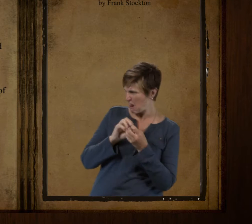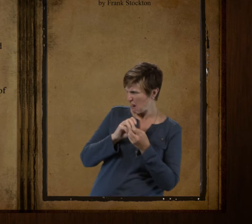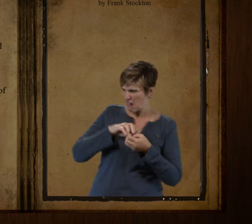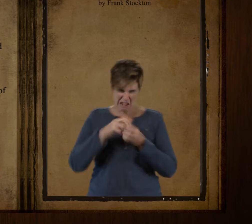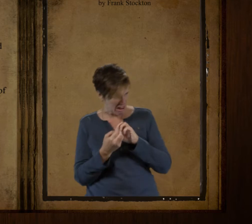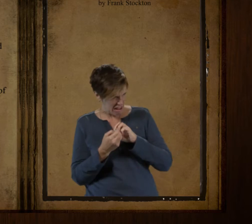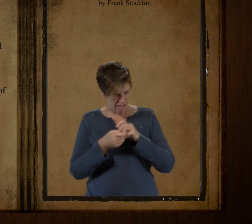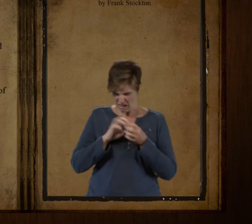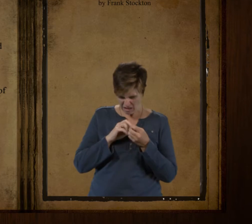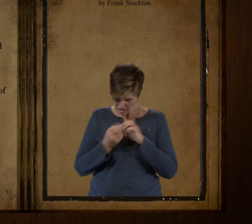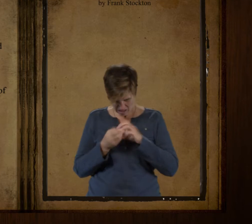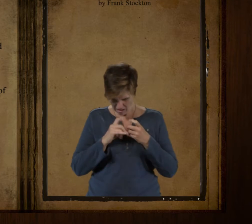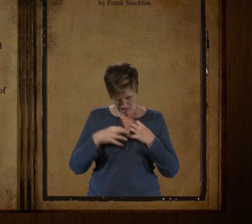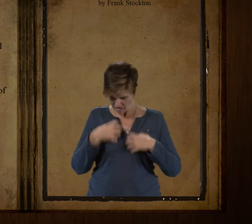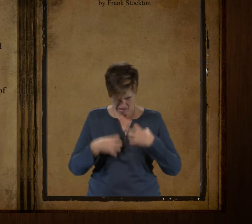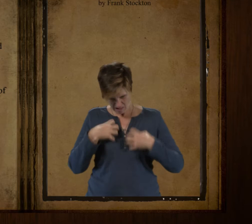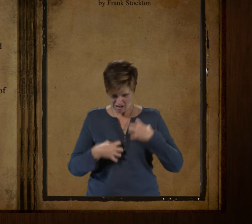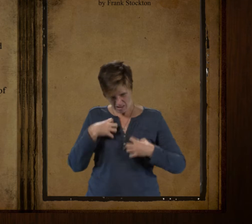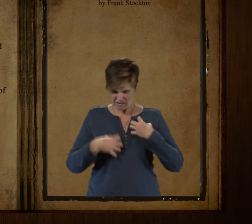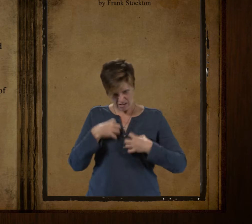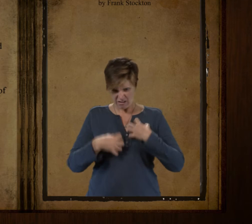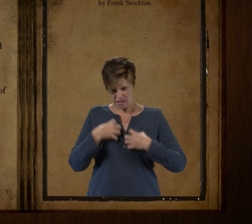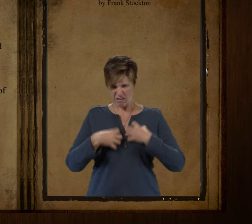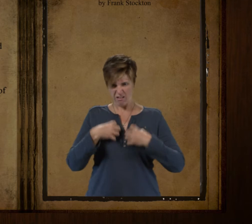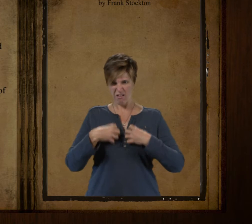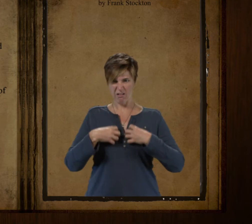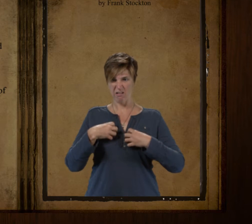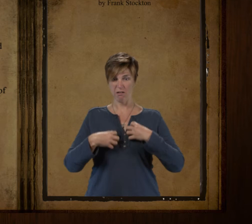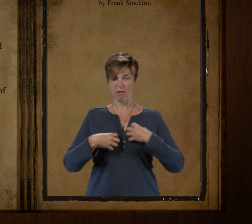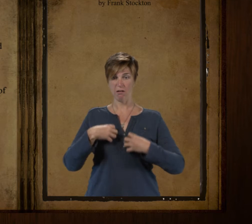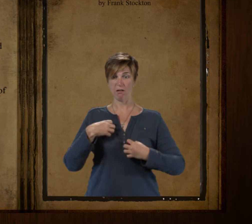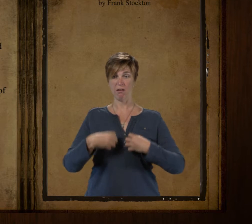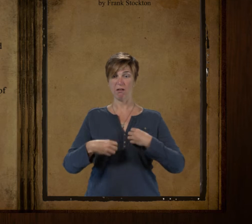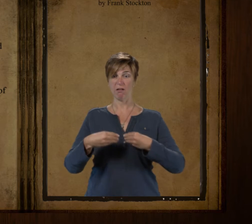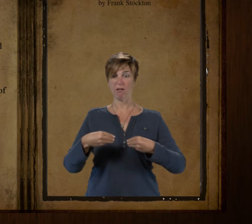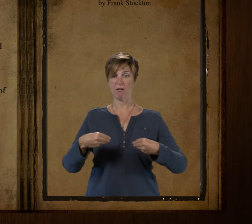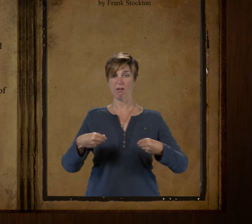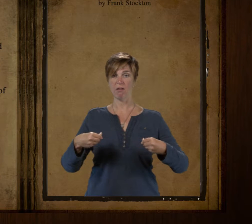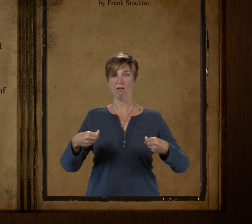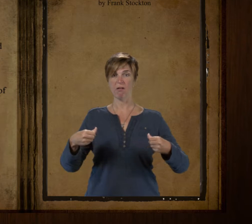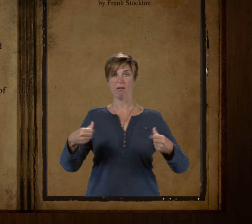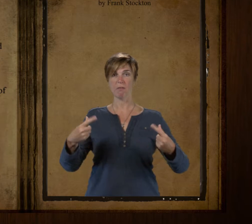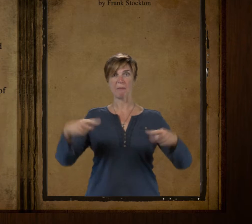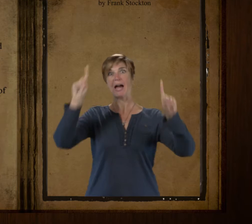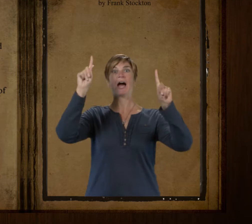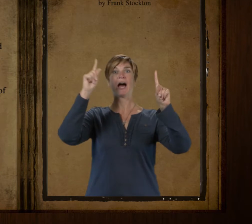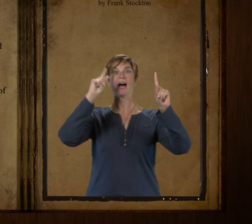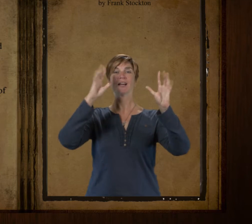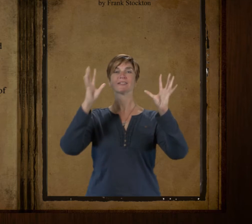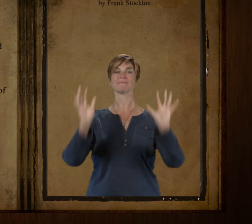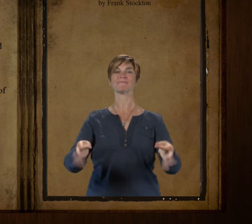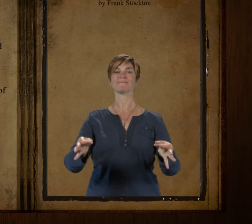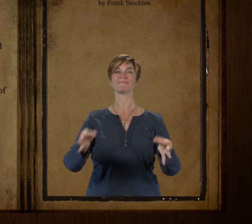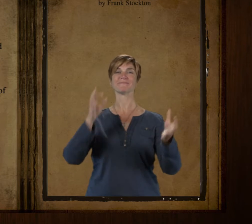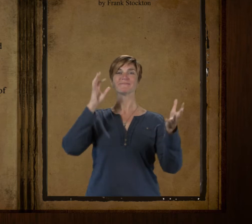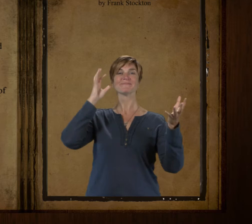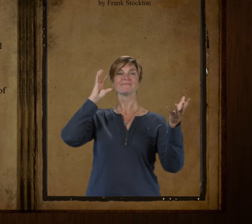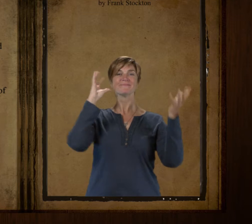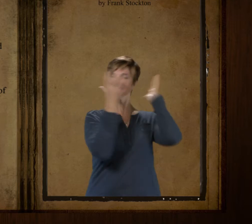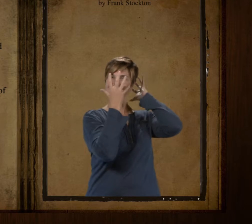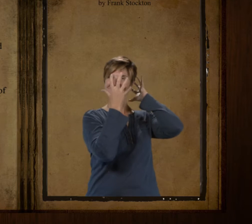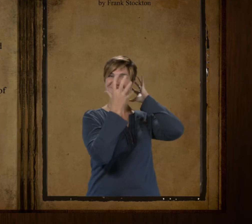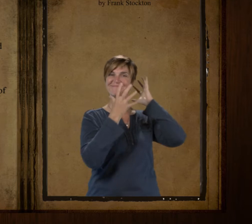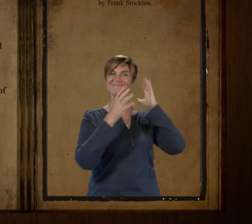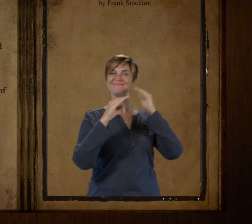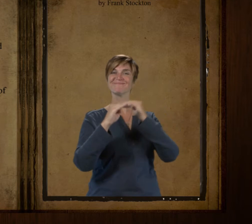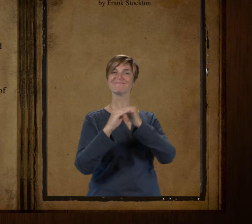nature was bland and genial. But whenever there was a little hitch, and some of his orbs got out